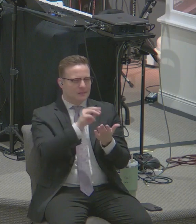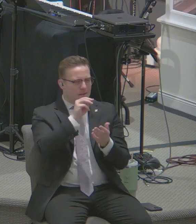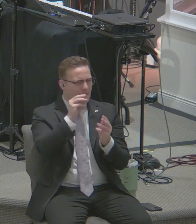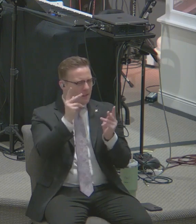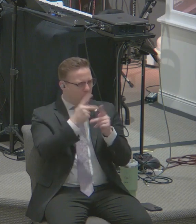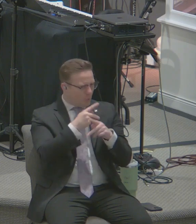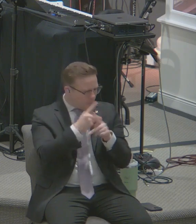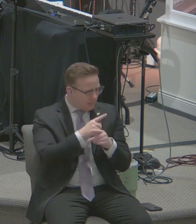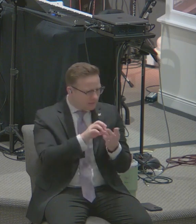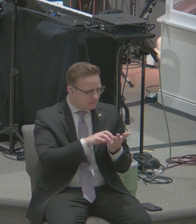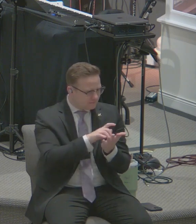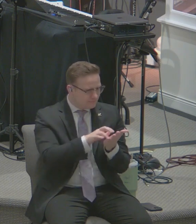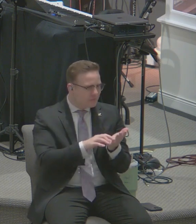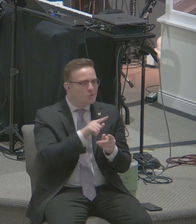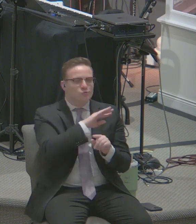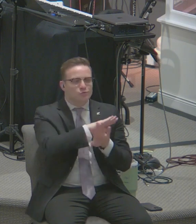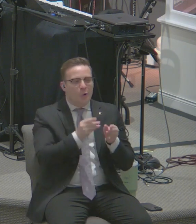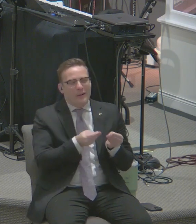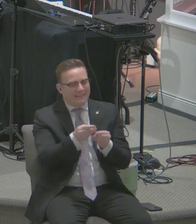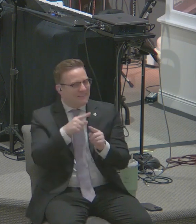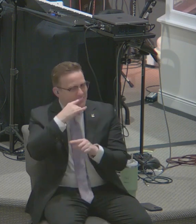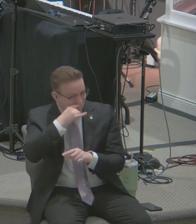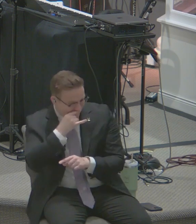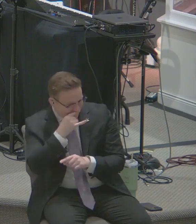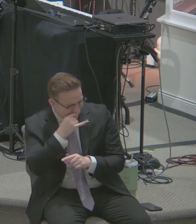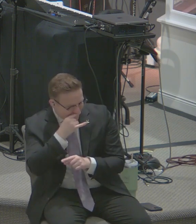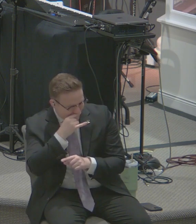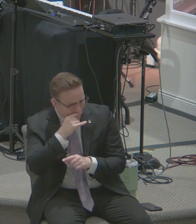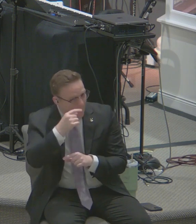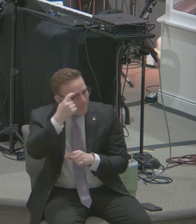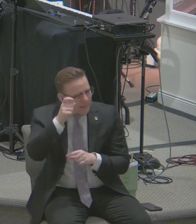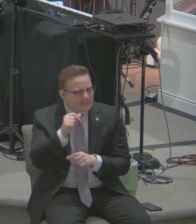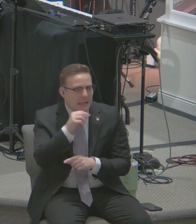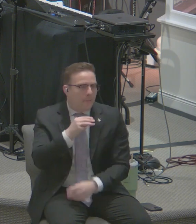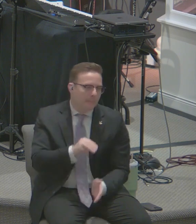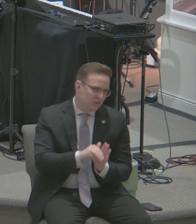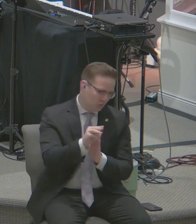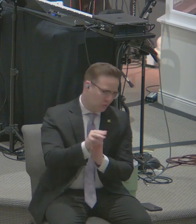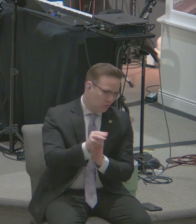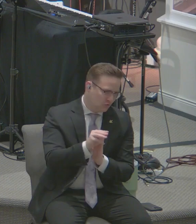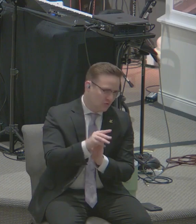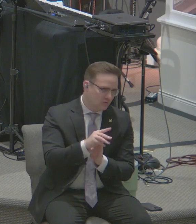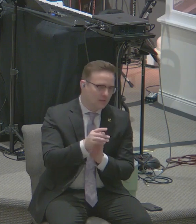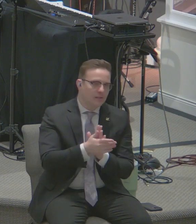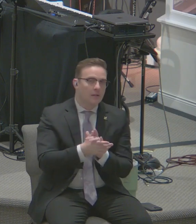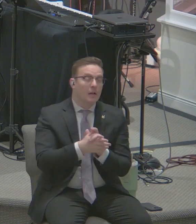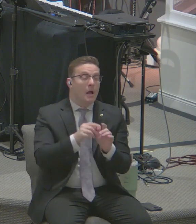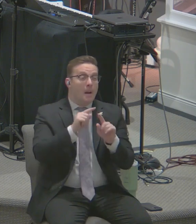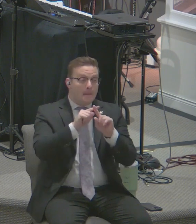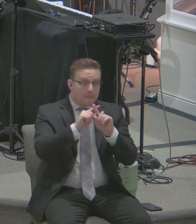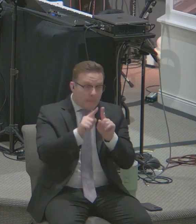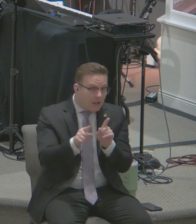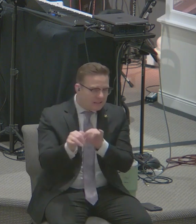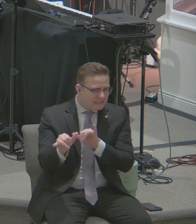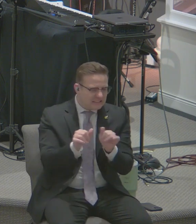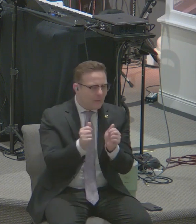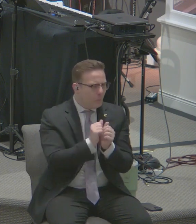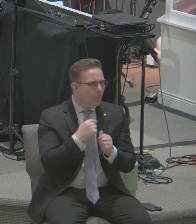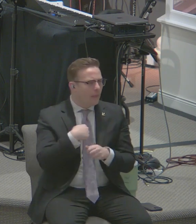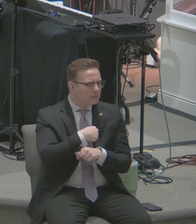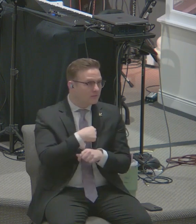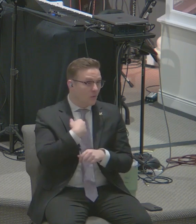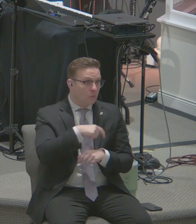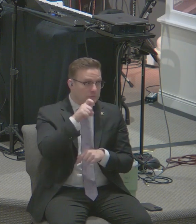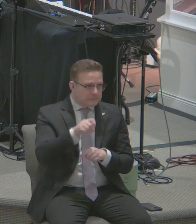We have to let it grow. But there comes a point in our walk with God, Elder Williams, where we are supposed to grow up.